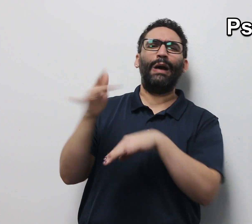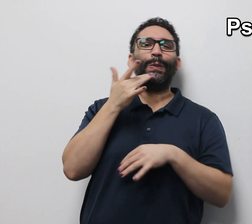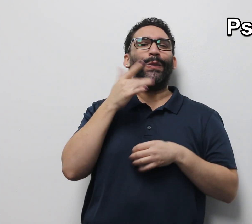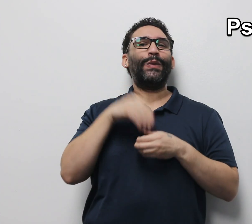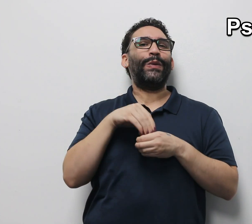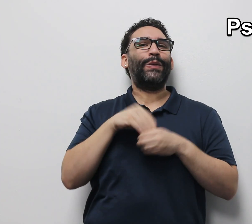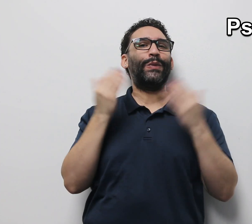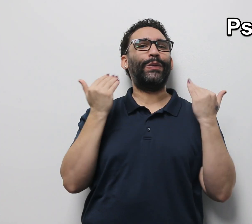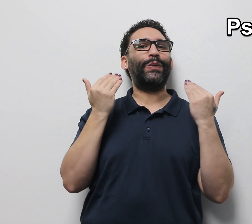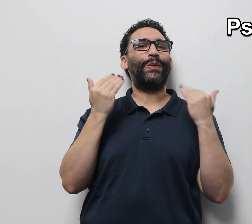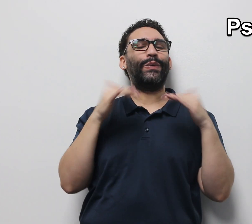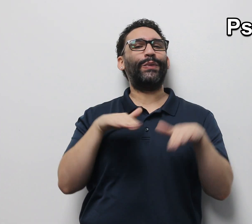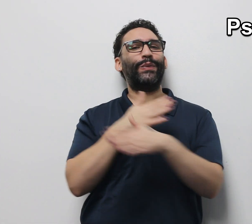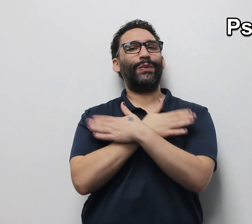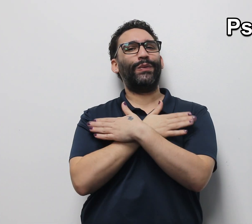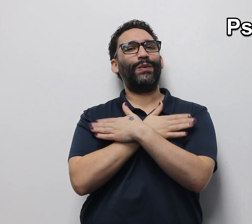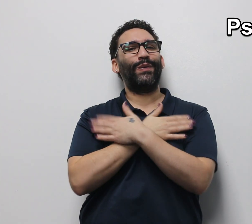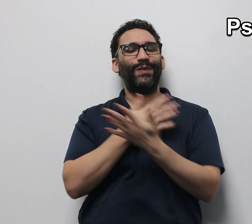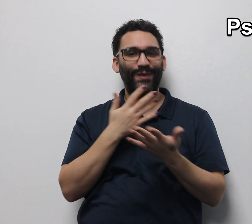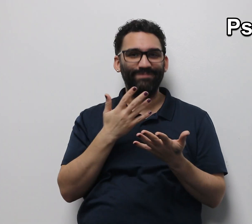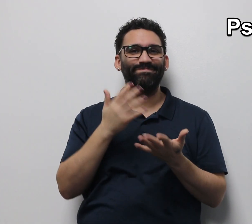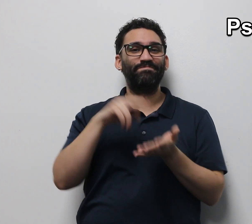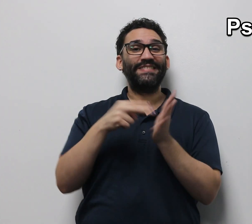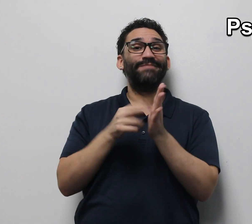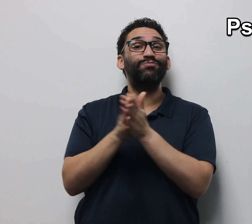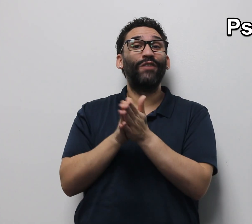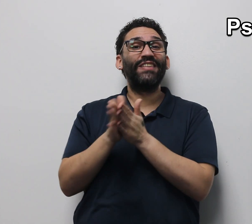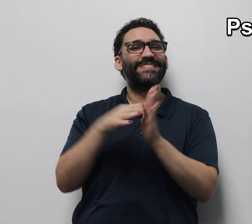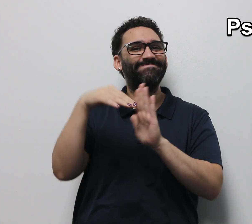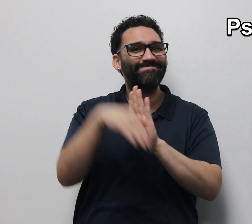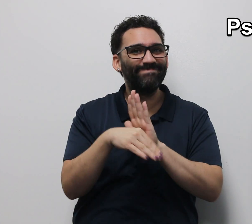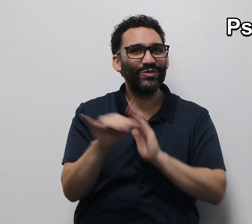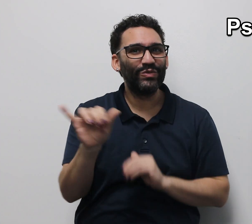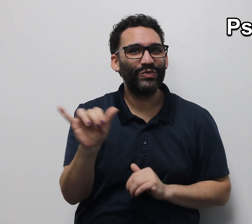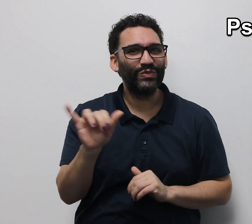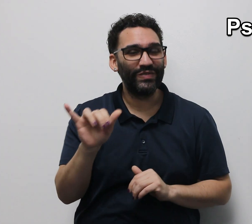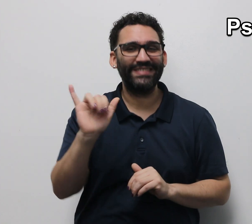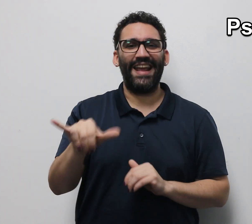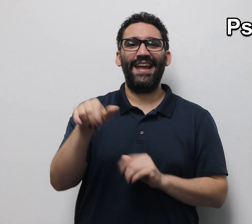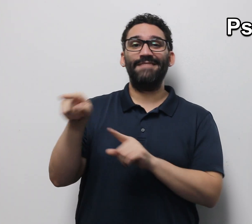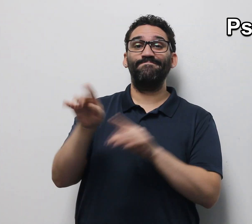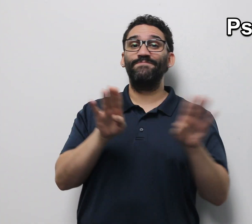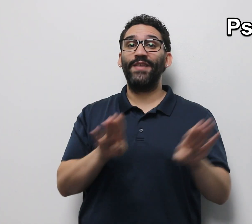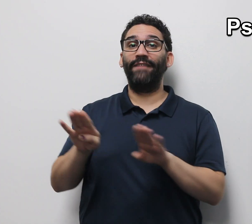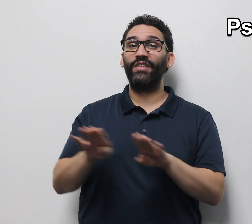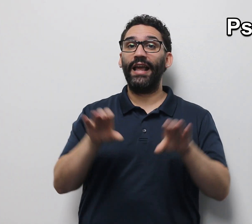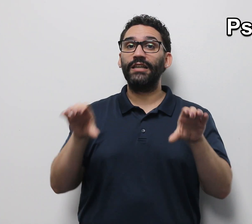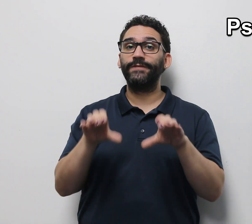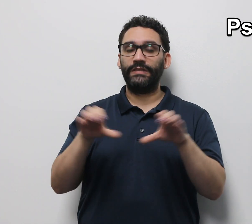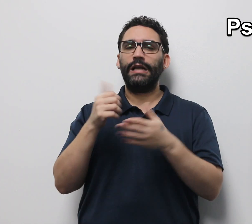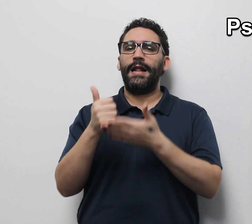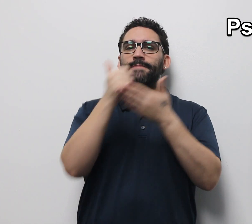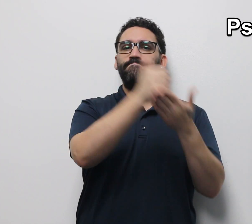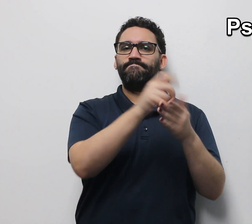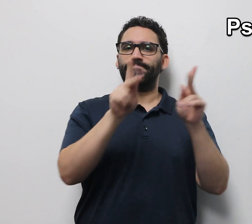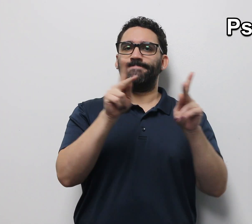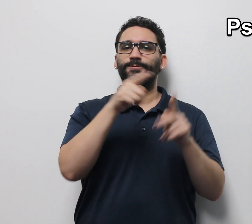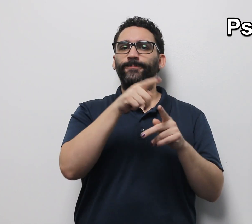it's cool, where they have the AC. And again, their motivation to make plans and go out is declining. This kind of